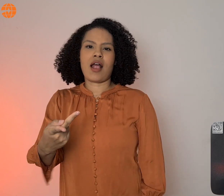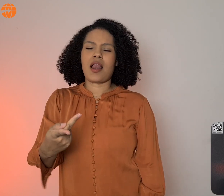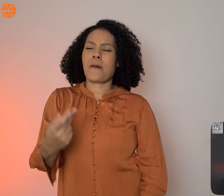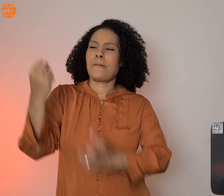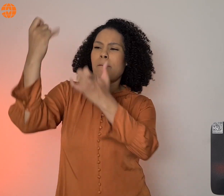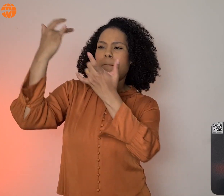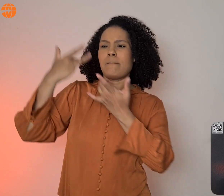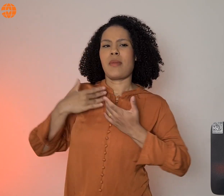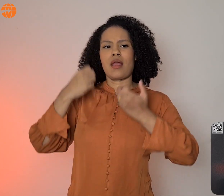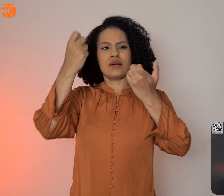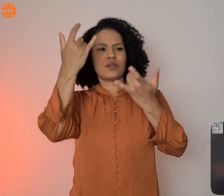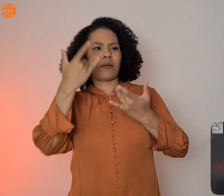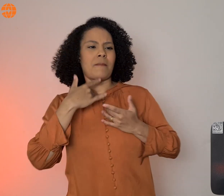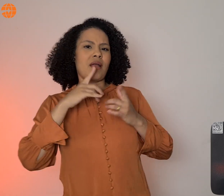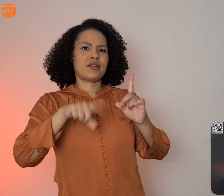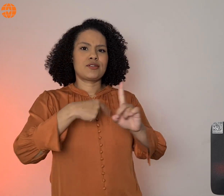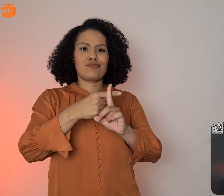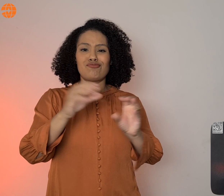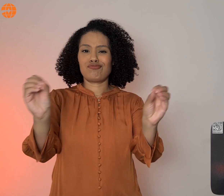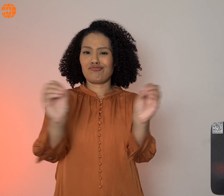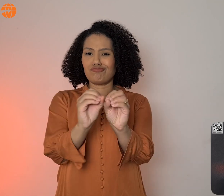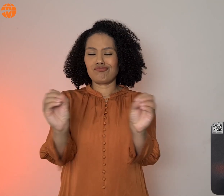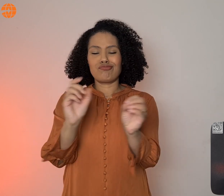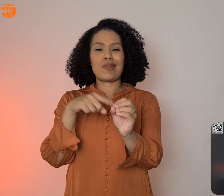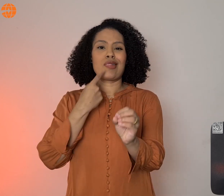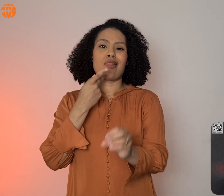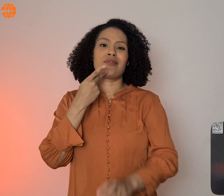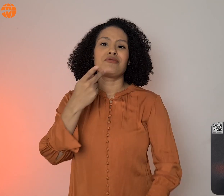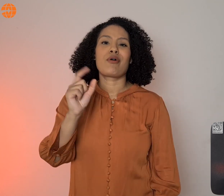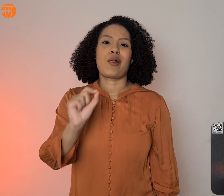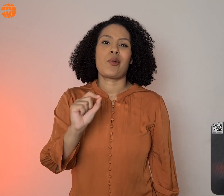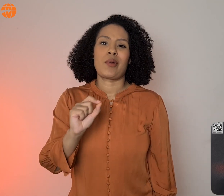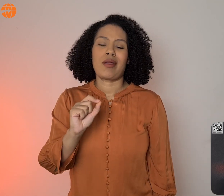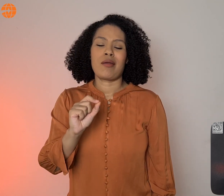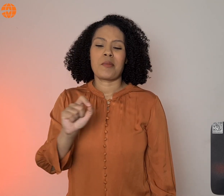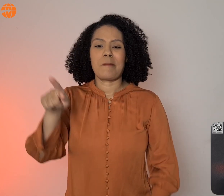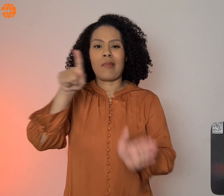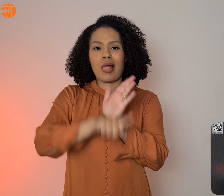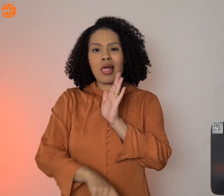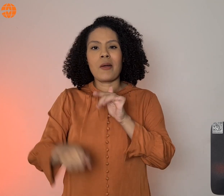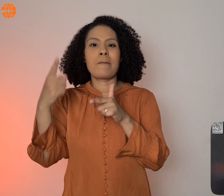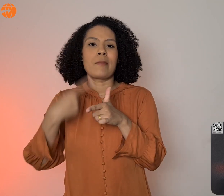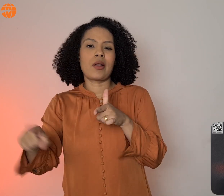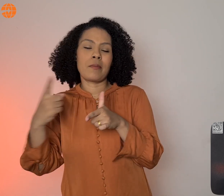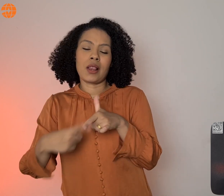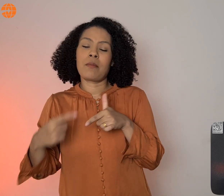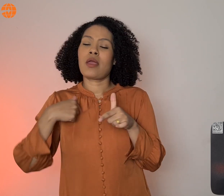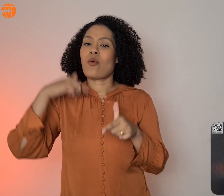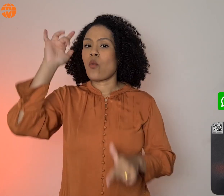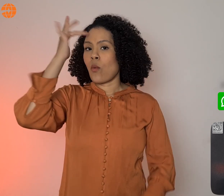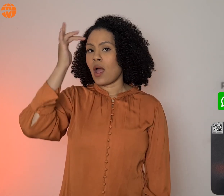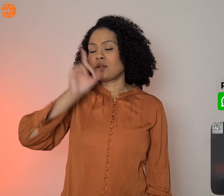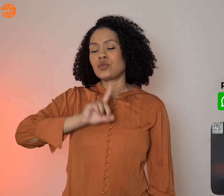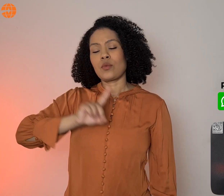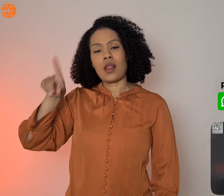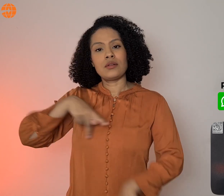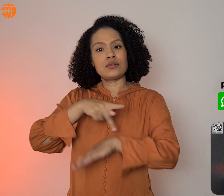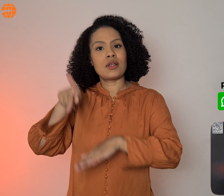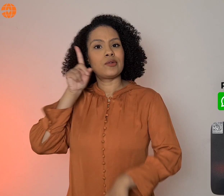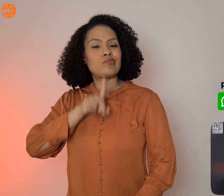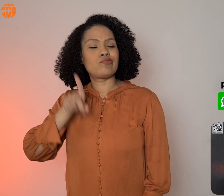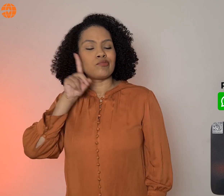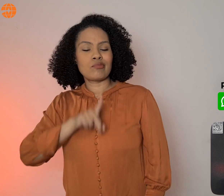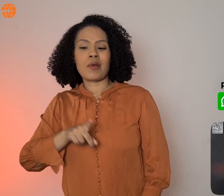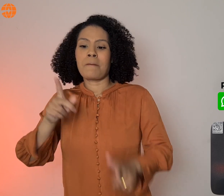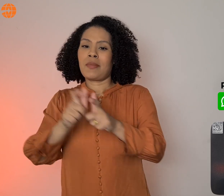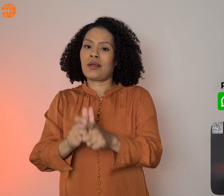problemas. I think that's why so many people in the United States are so miserable. Eu acredito que essa é a razão porque muitas pessoas nos Estados Unidos estão tão miseráveis. They